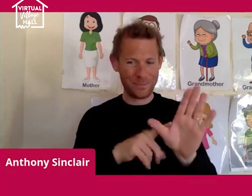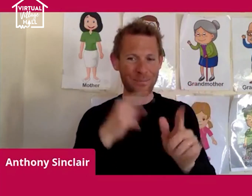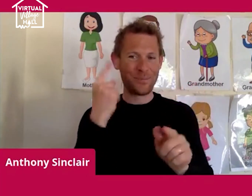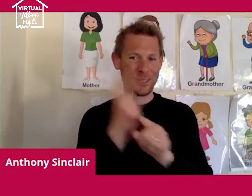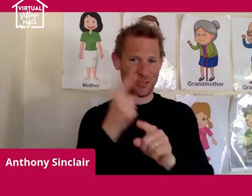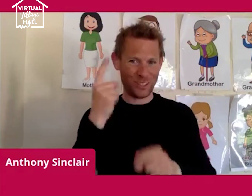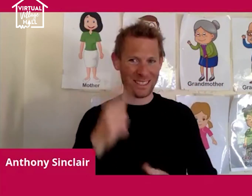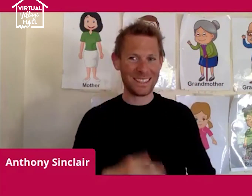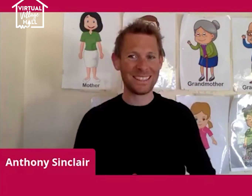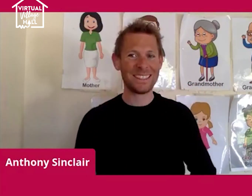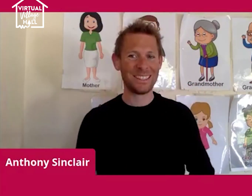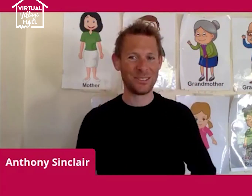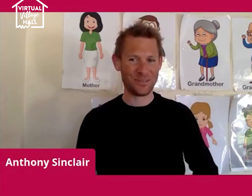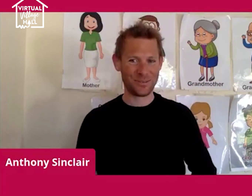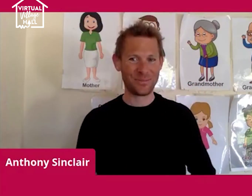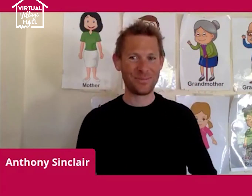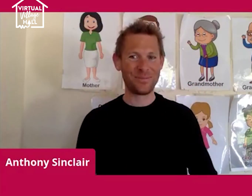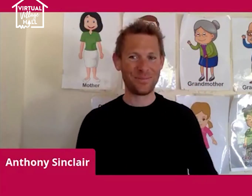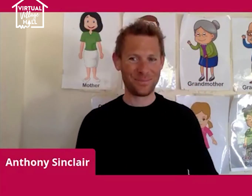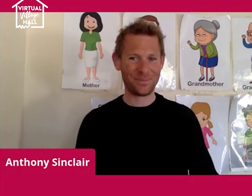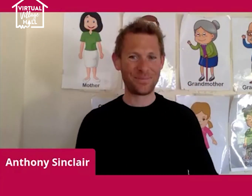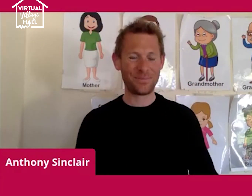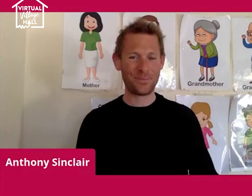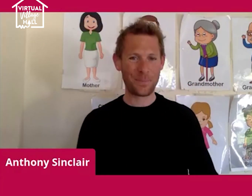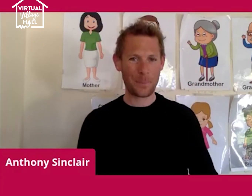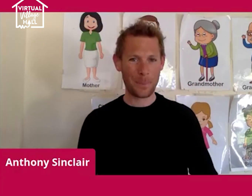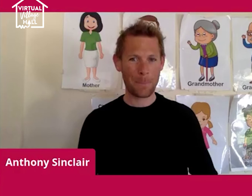So the name was Amy, that's right.